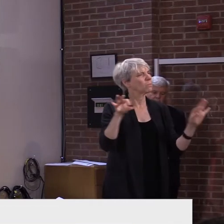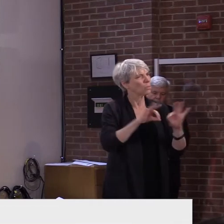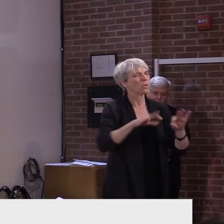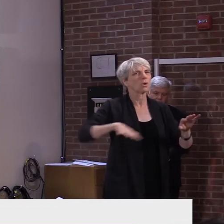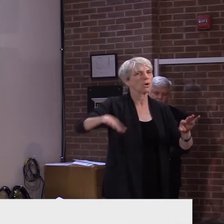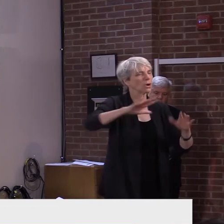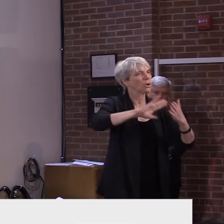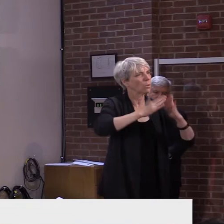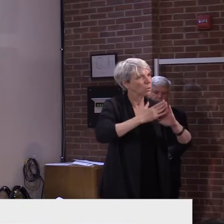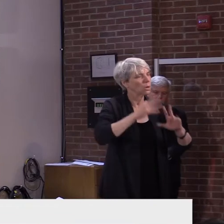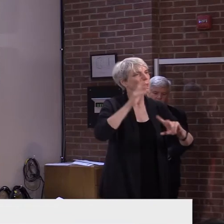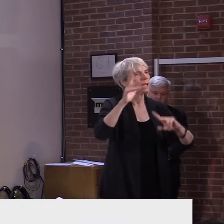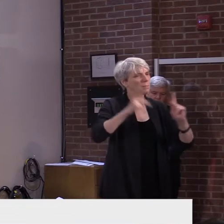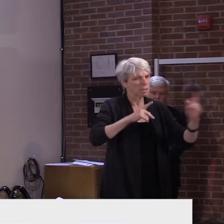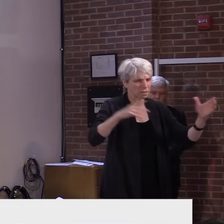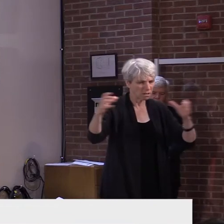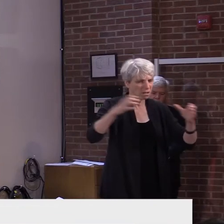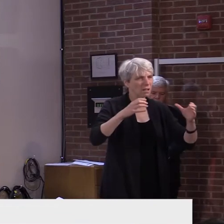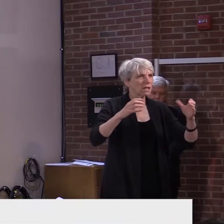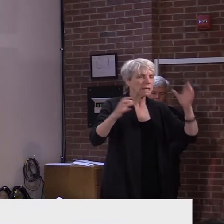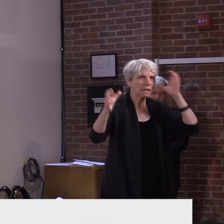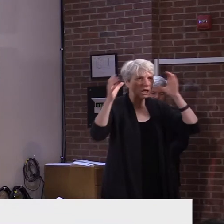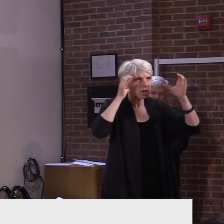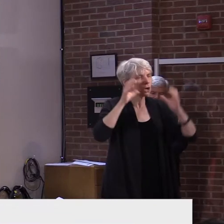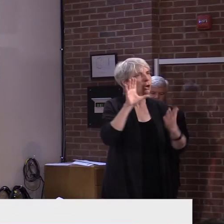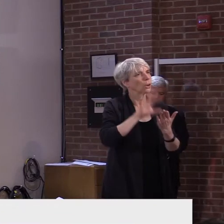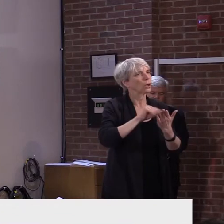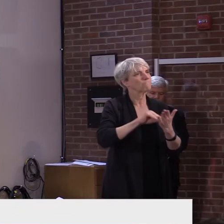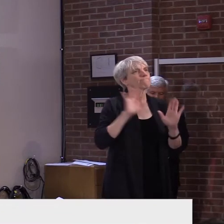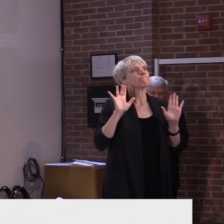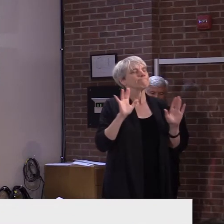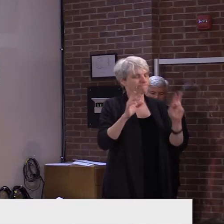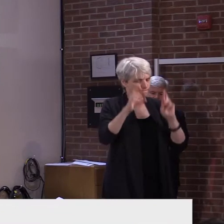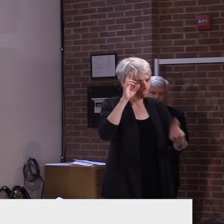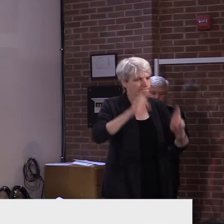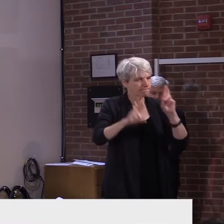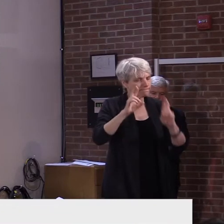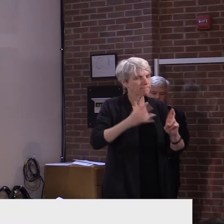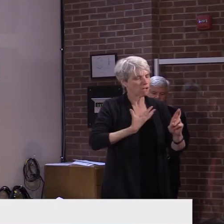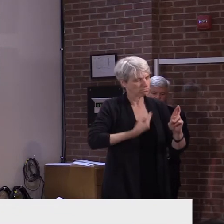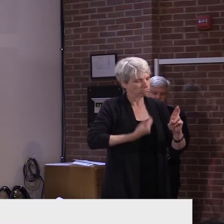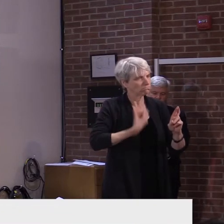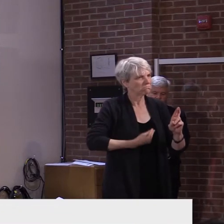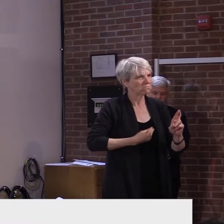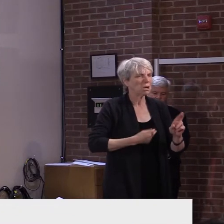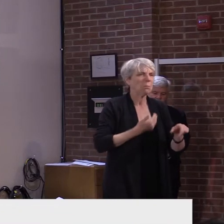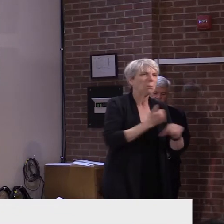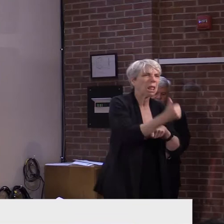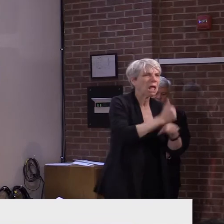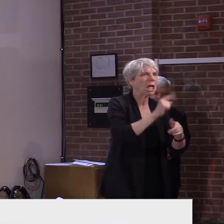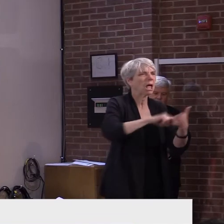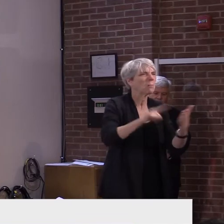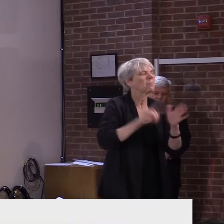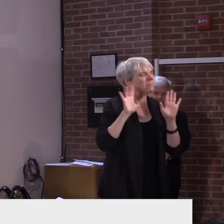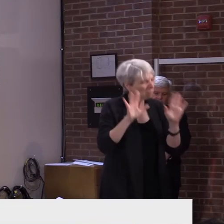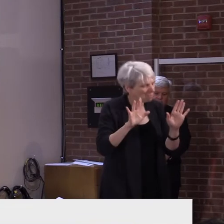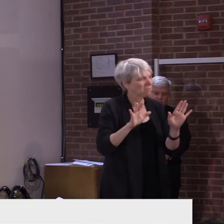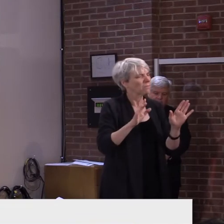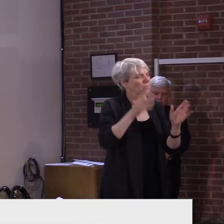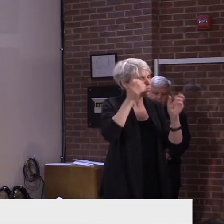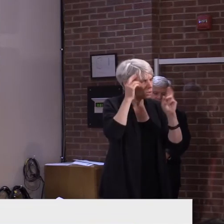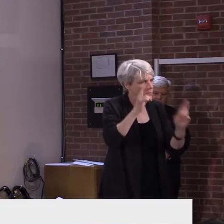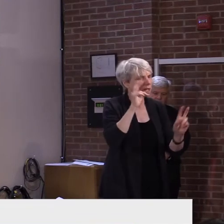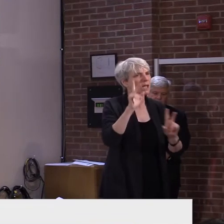and individuals to come together and learn, understand, become more compassionate, and continue to support people on their path